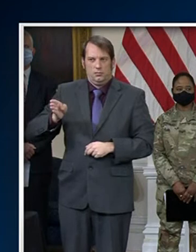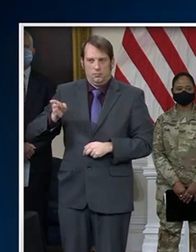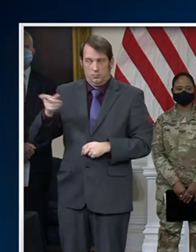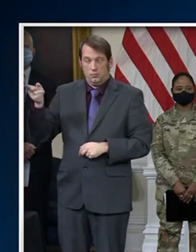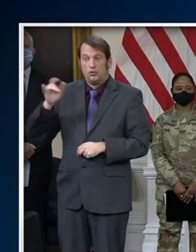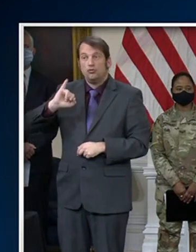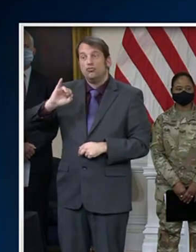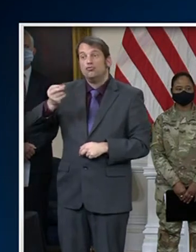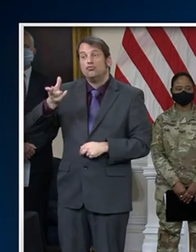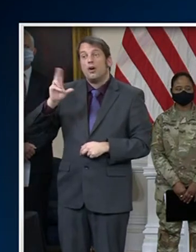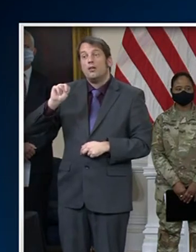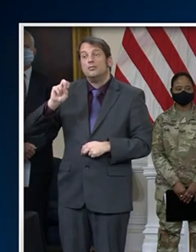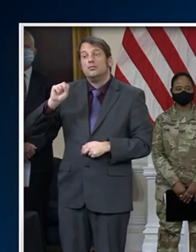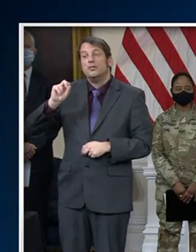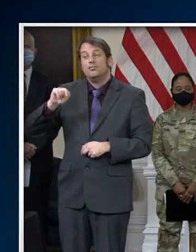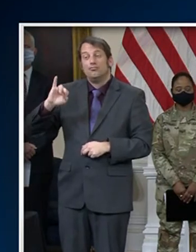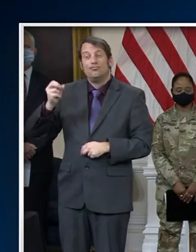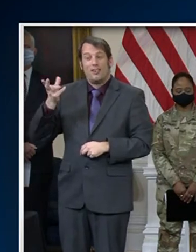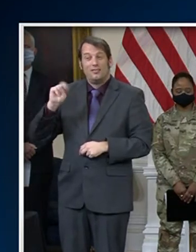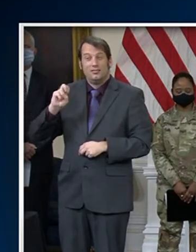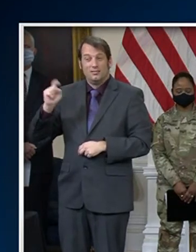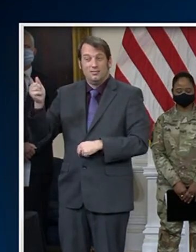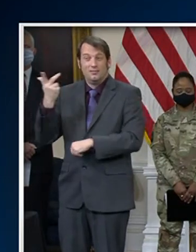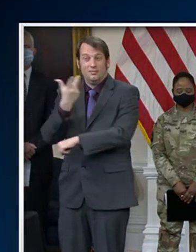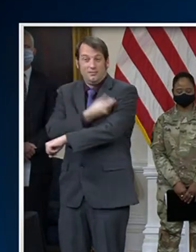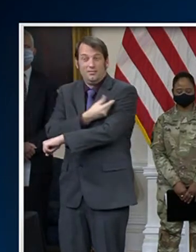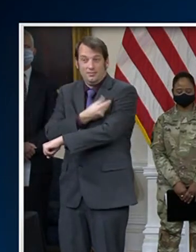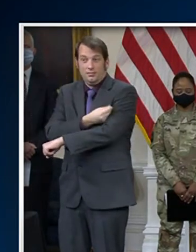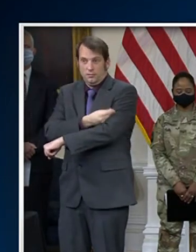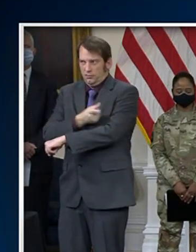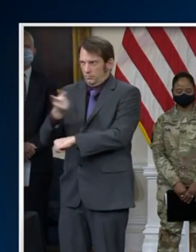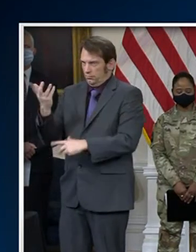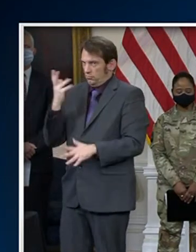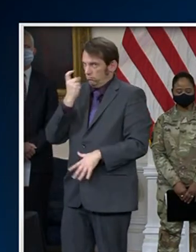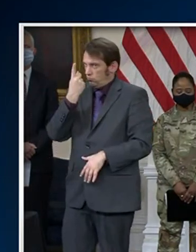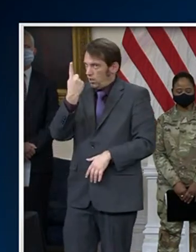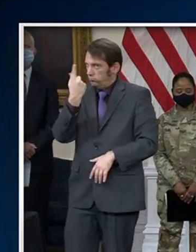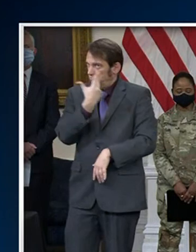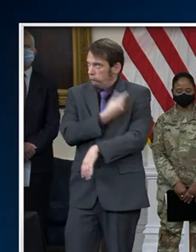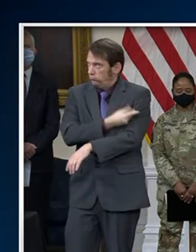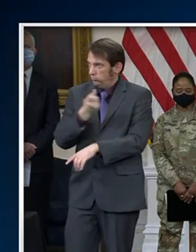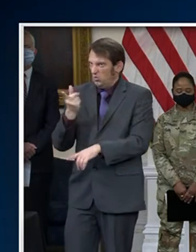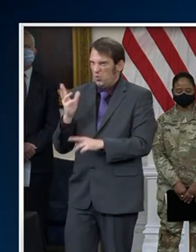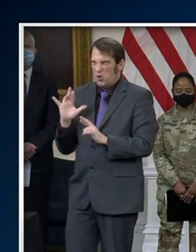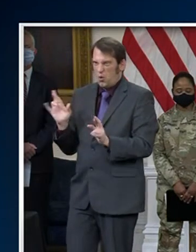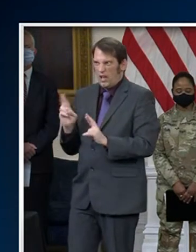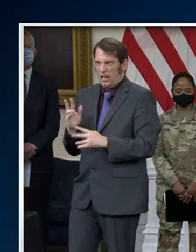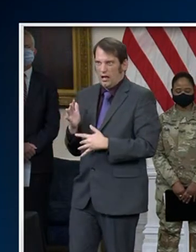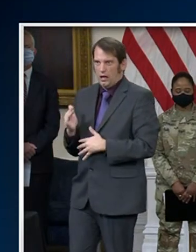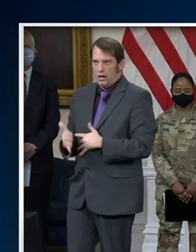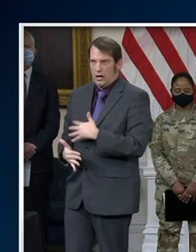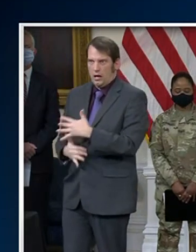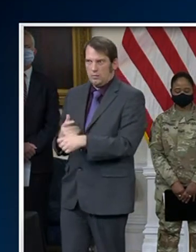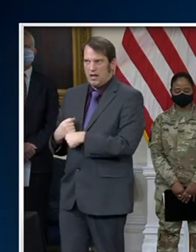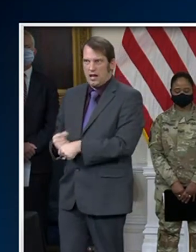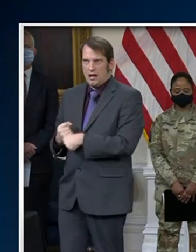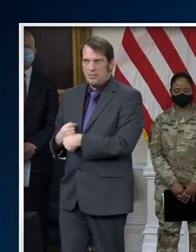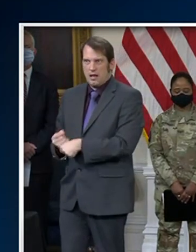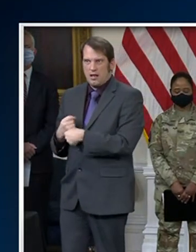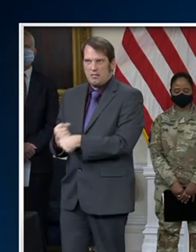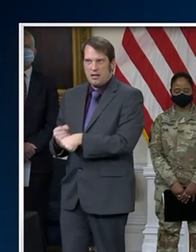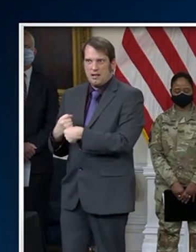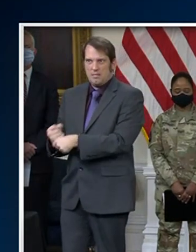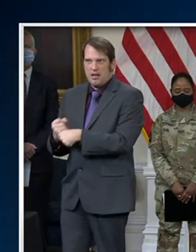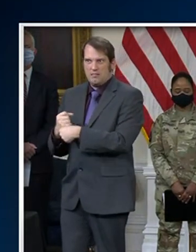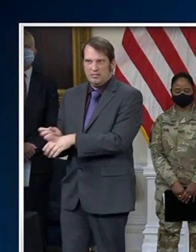Johnson vaccine, a single-dose vaccine, are already being manufactured. This vaccine candidate is currently